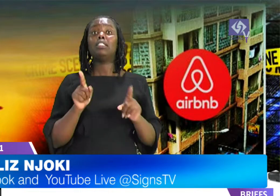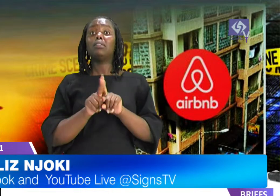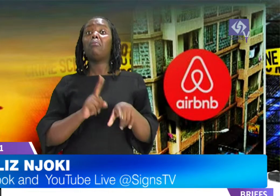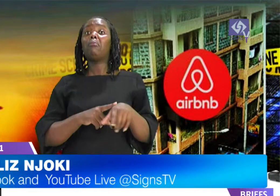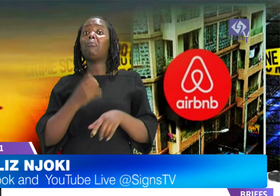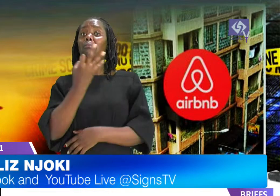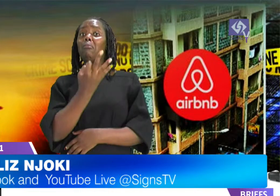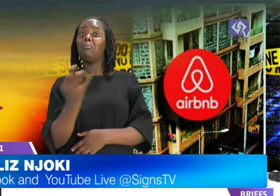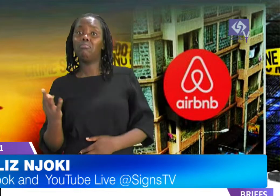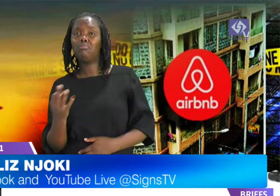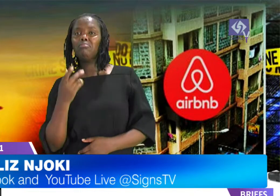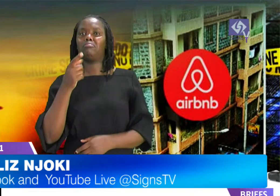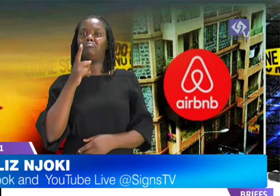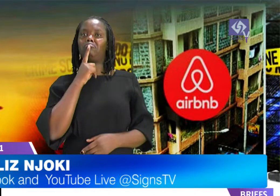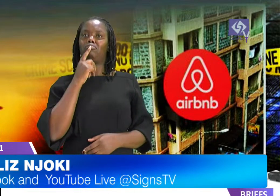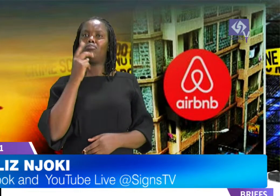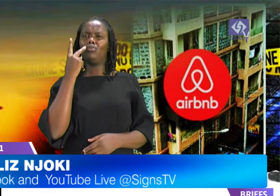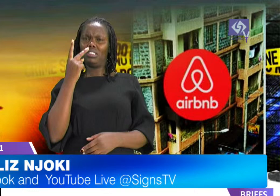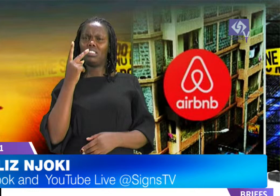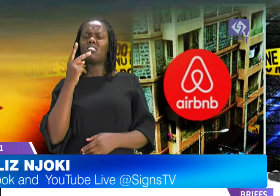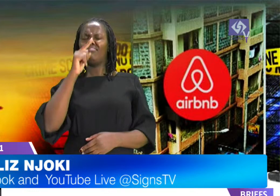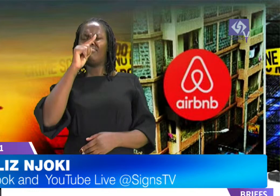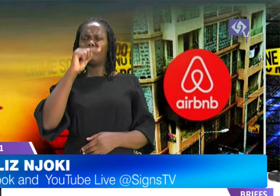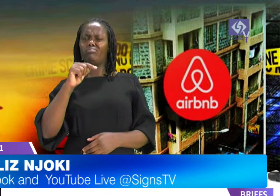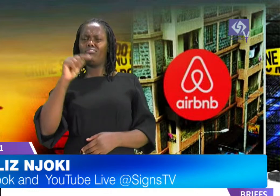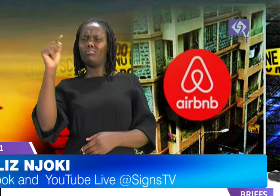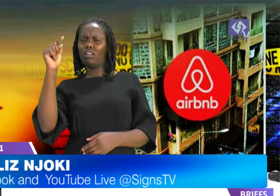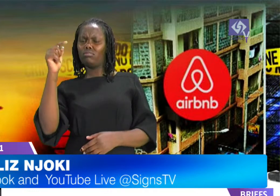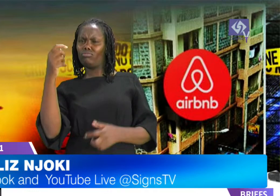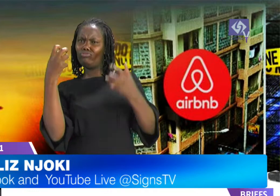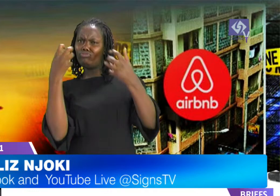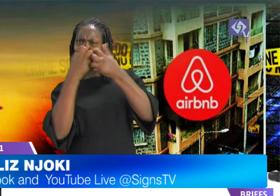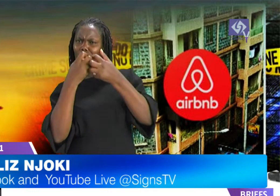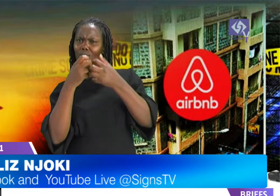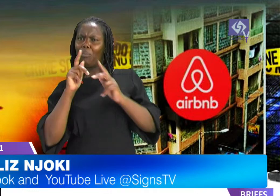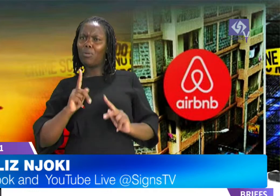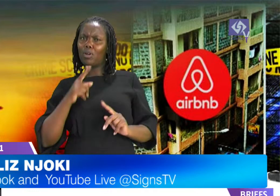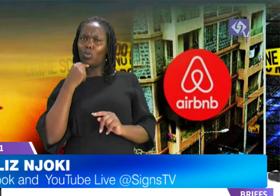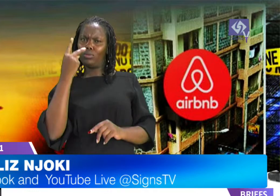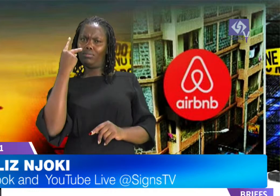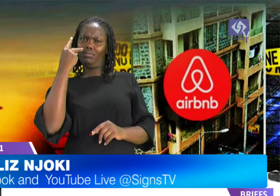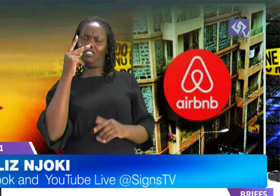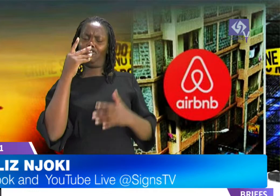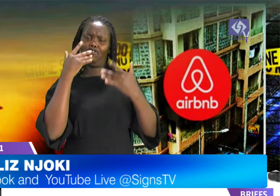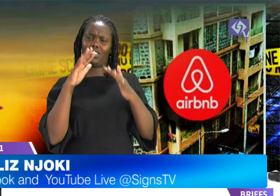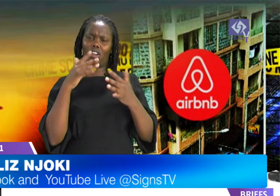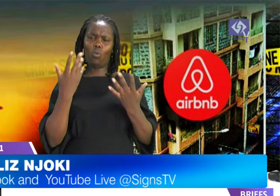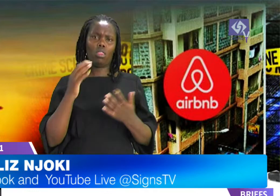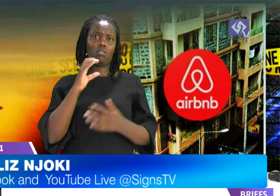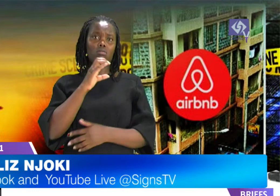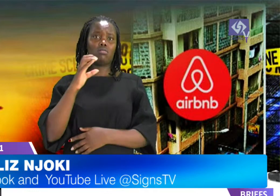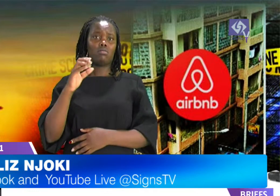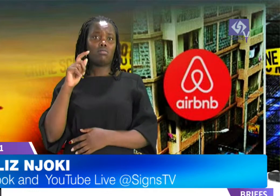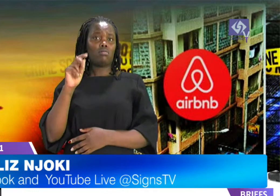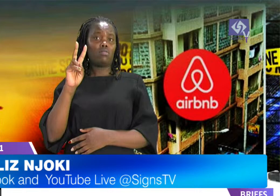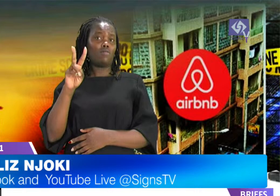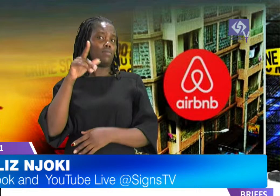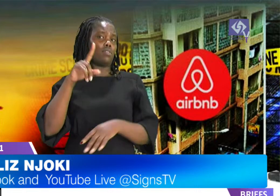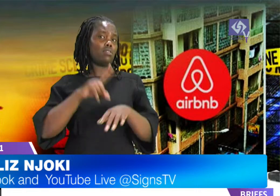The 3 suspects said to fit the description of the man spotted on CCTV's booking the rental apartment